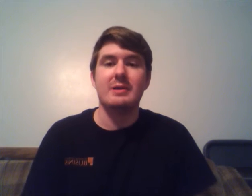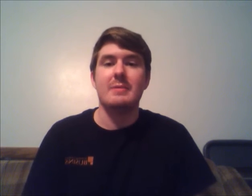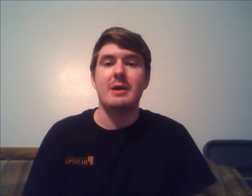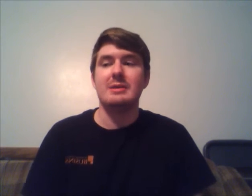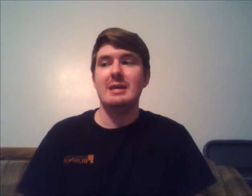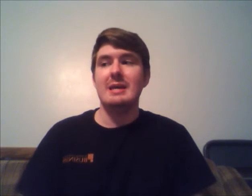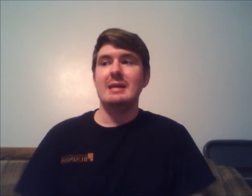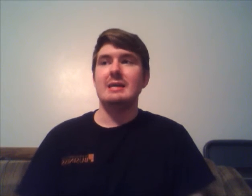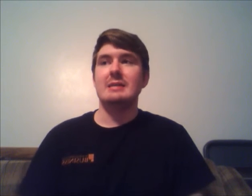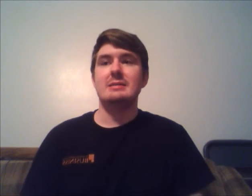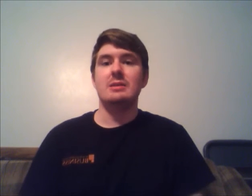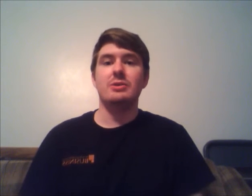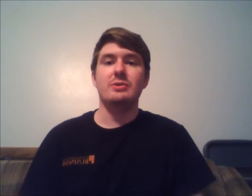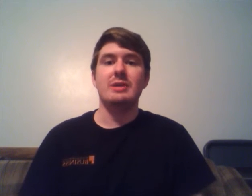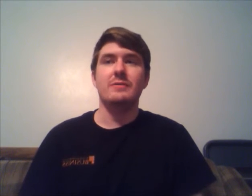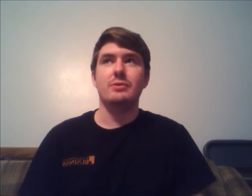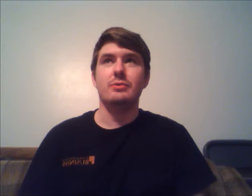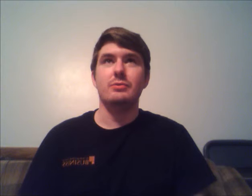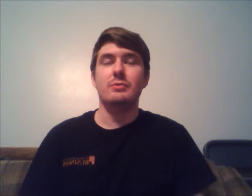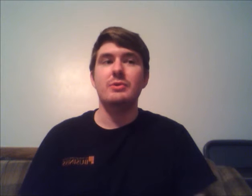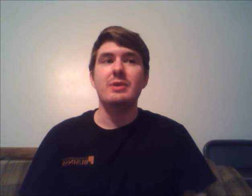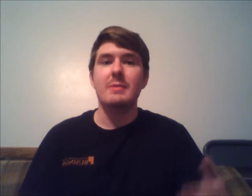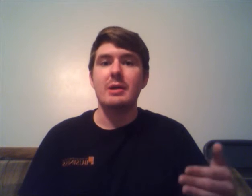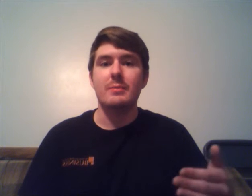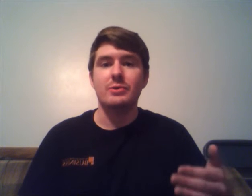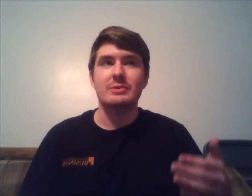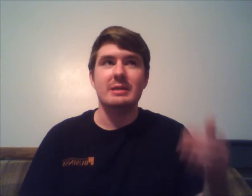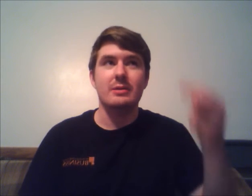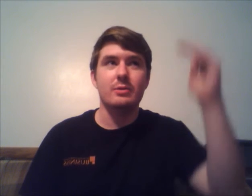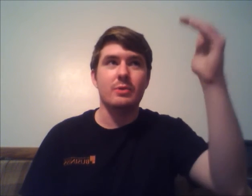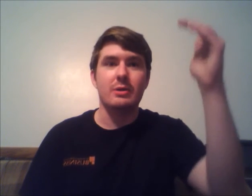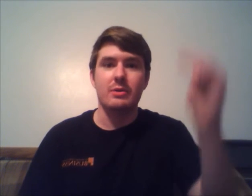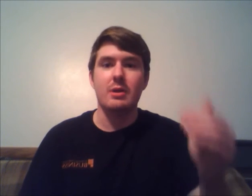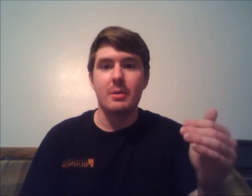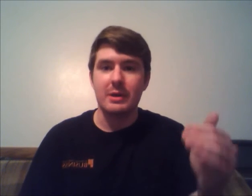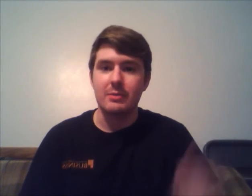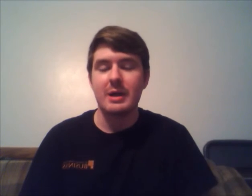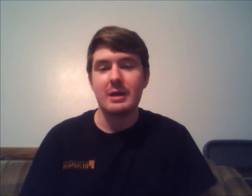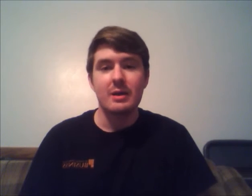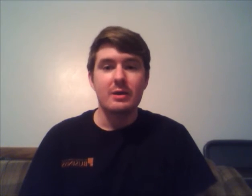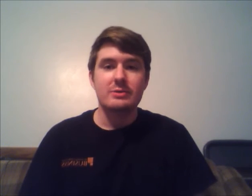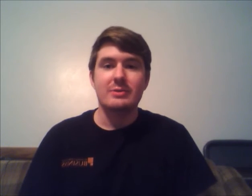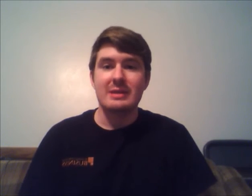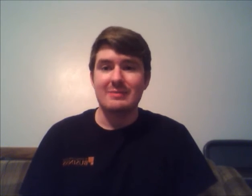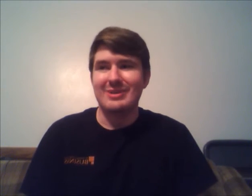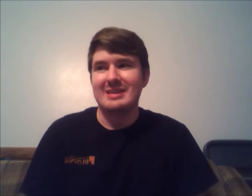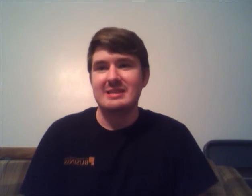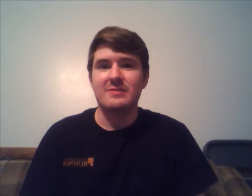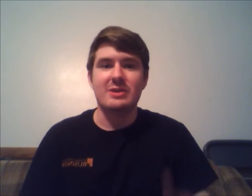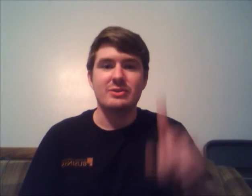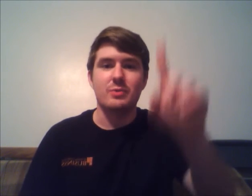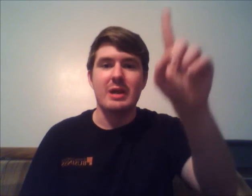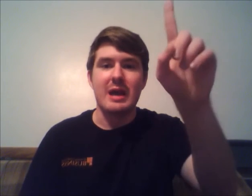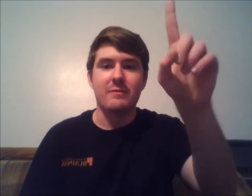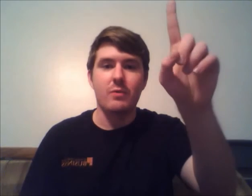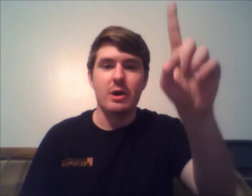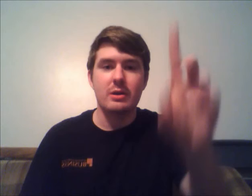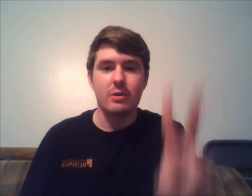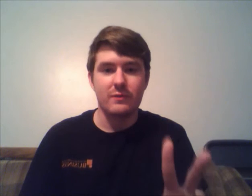about is, you have when you think about a number, you see the numerator and the denominator, right? So one of the easiest fractions is 1/2, 1 over